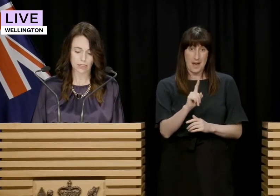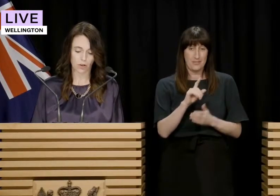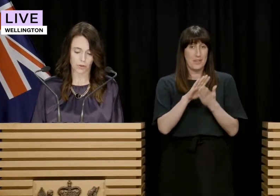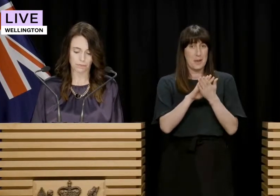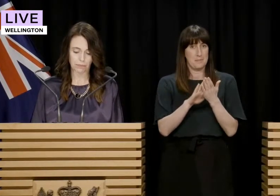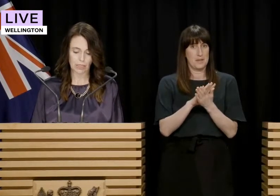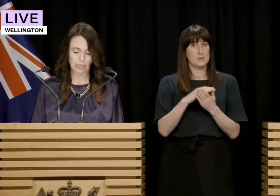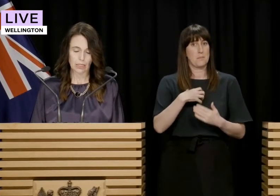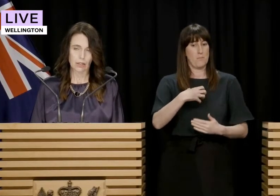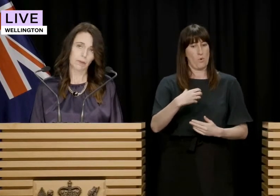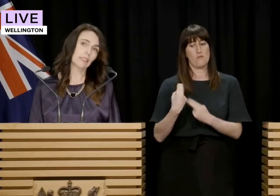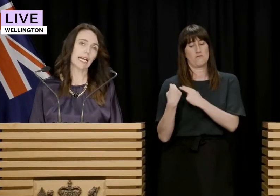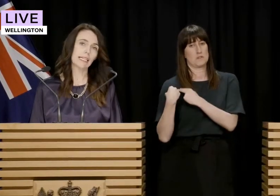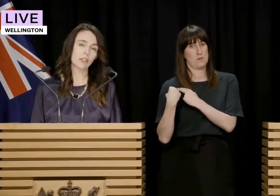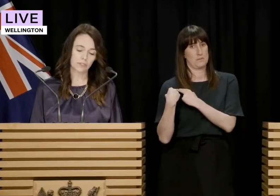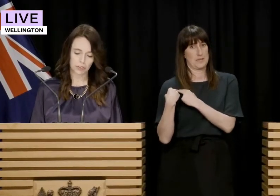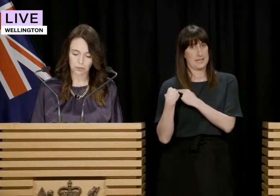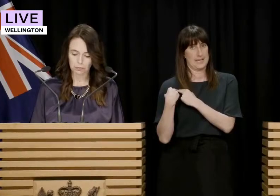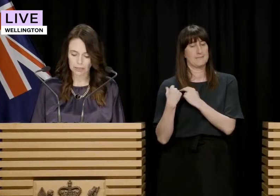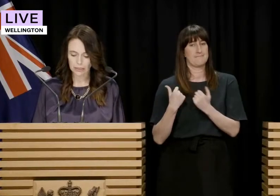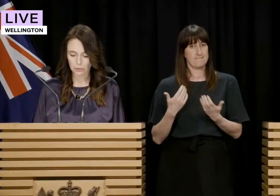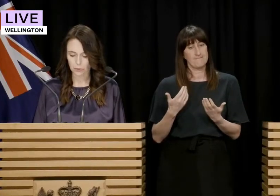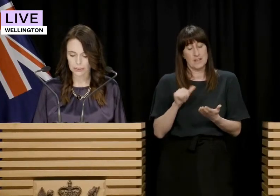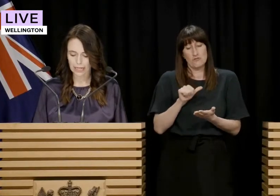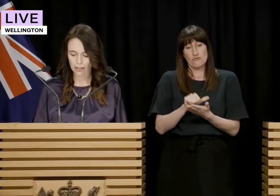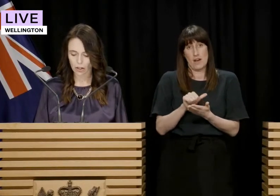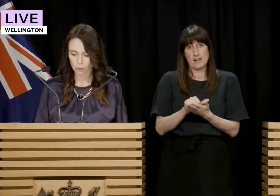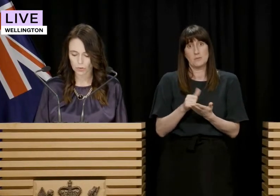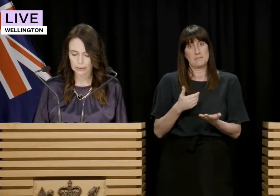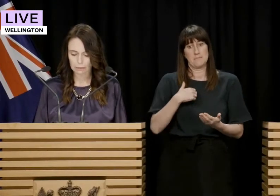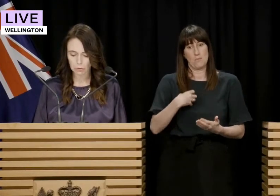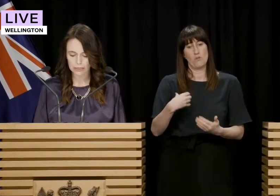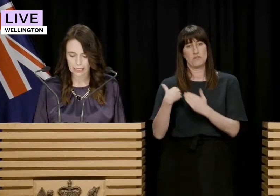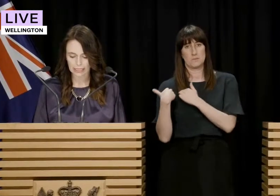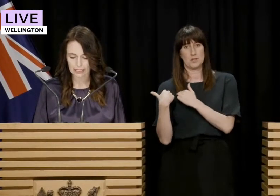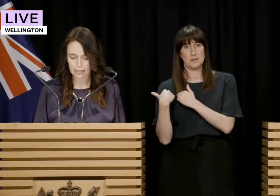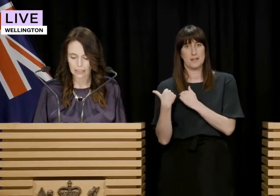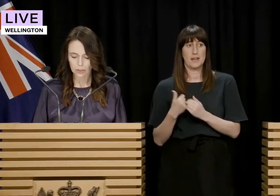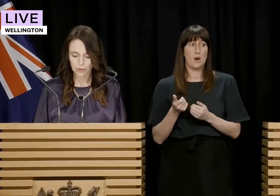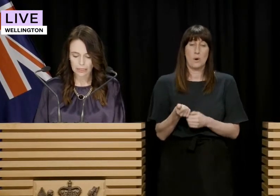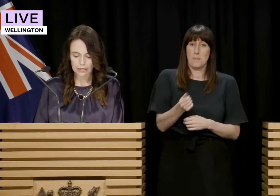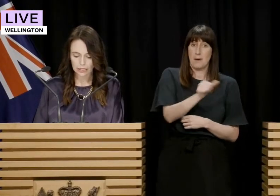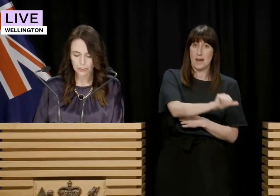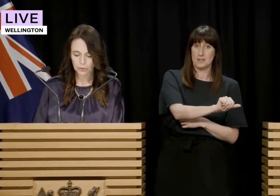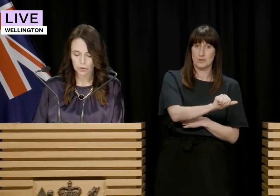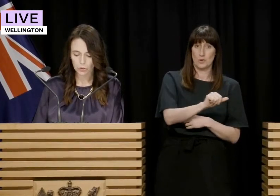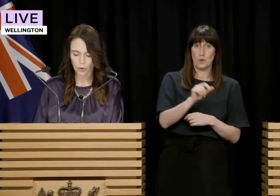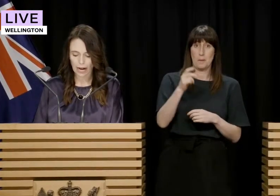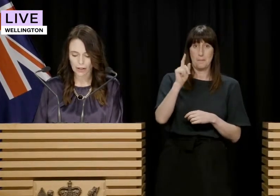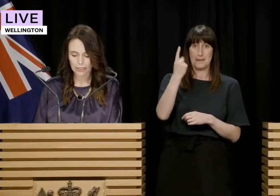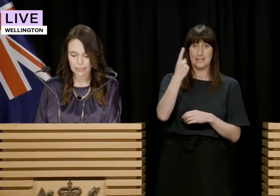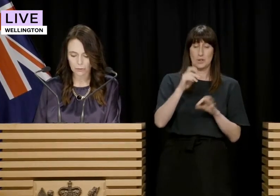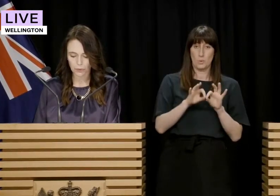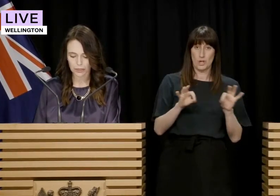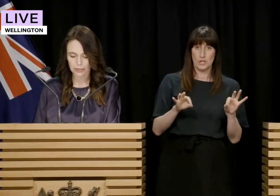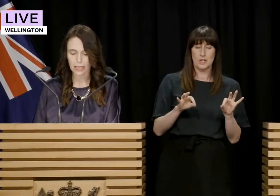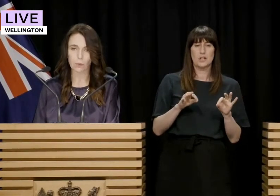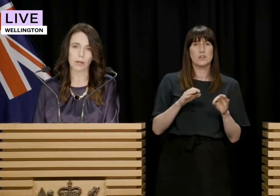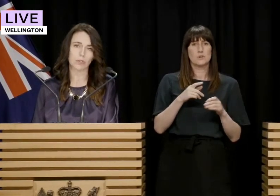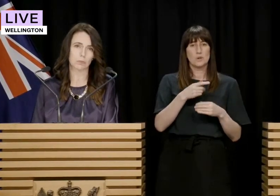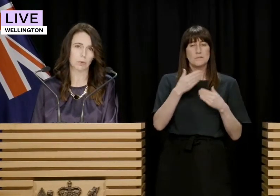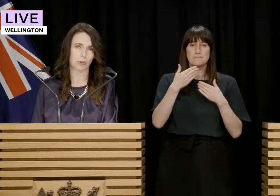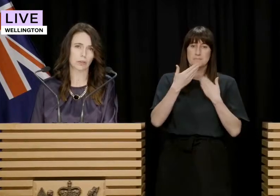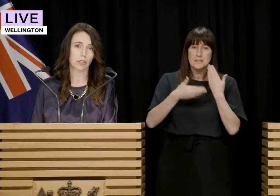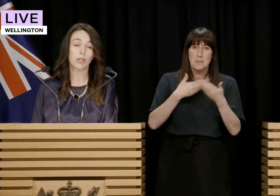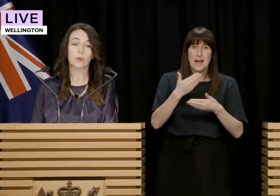rightly so. I'm going to hand over to Minister Wood to outline what steps we're taking to continue to ensure RSE workers are